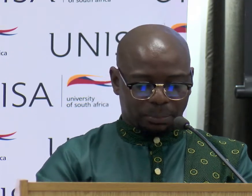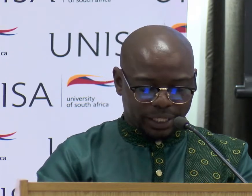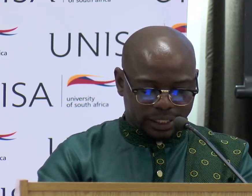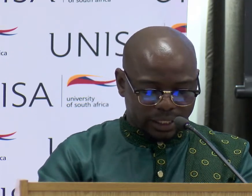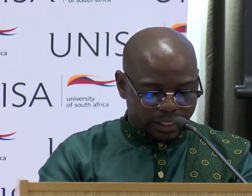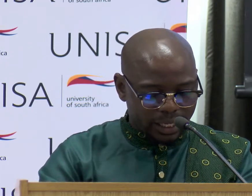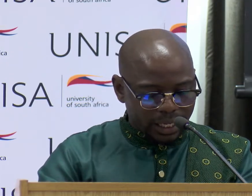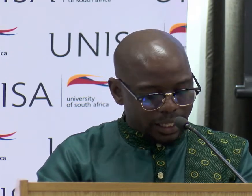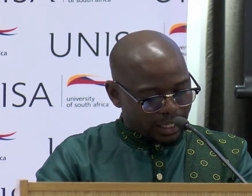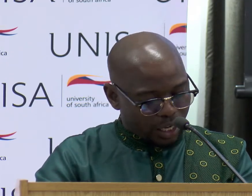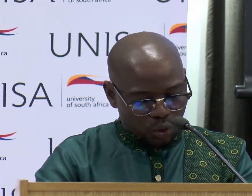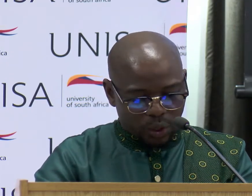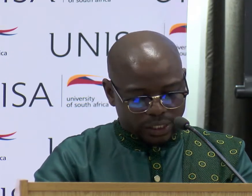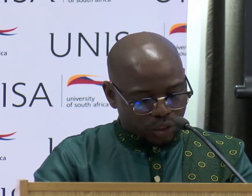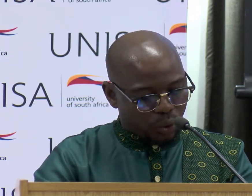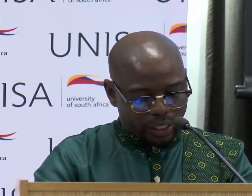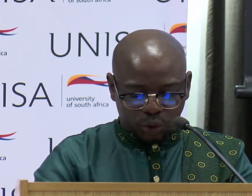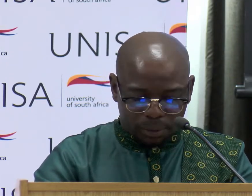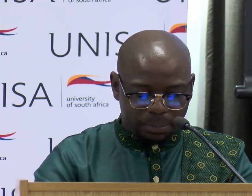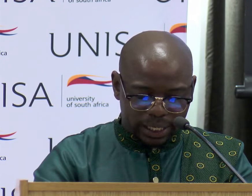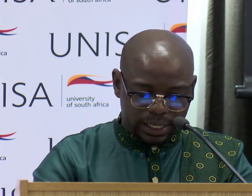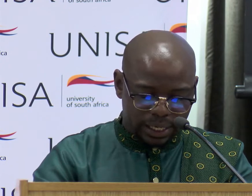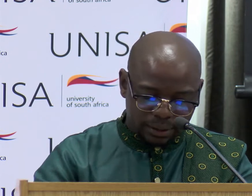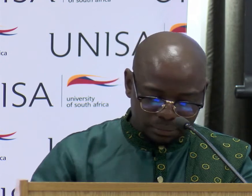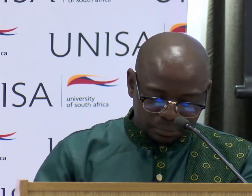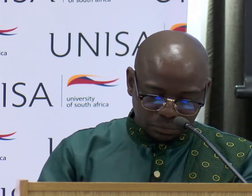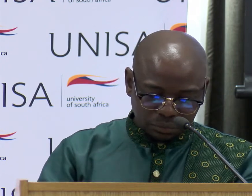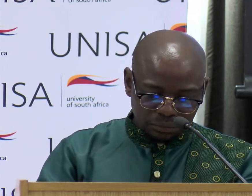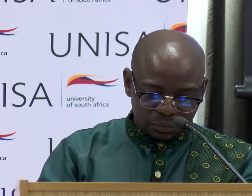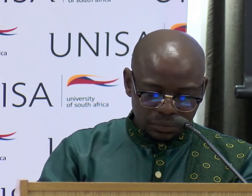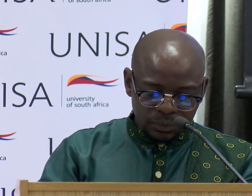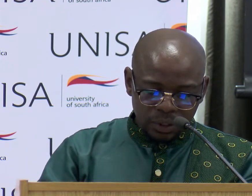lehodimo sebele lerato ke ntho e jwang banna